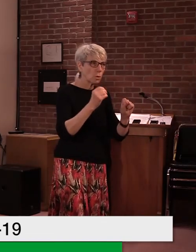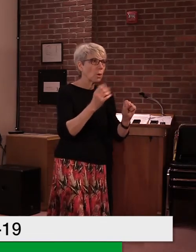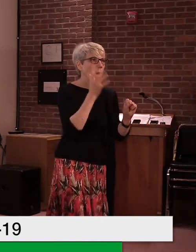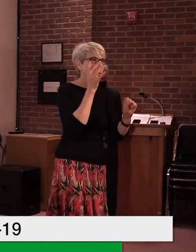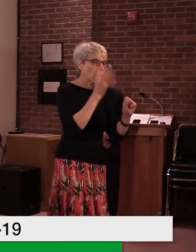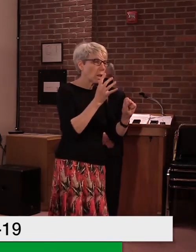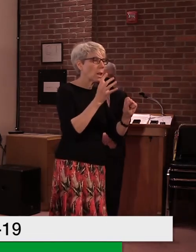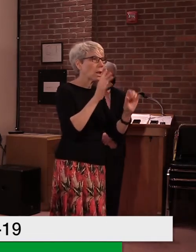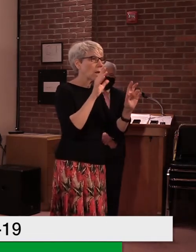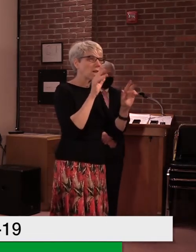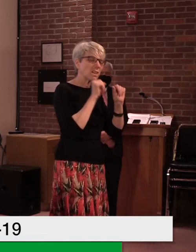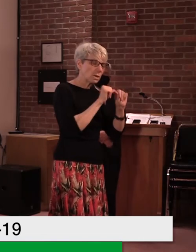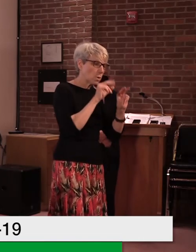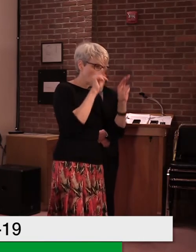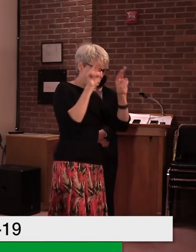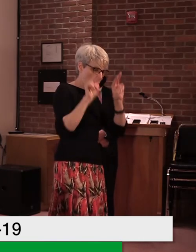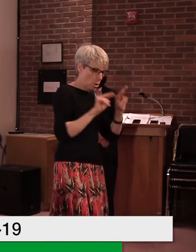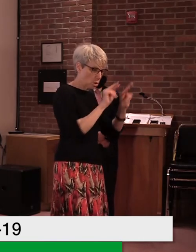We'll do it county by county.